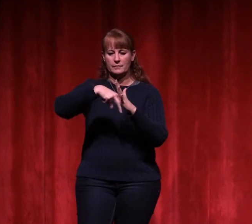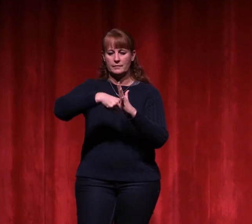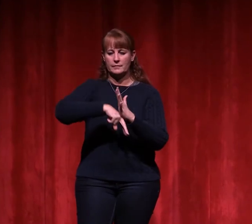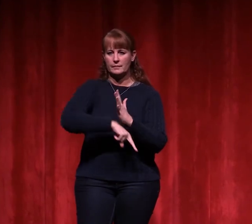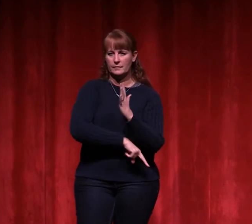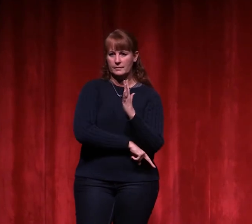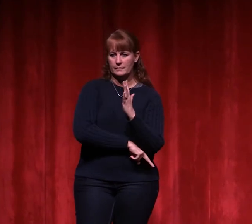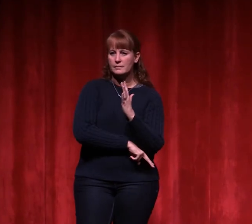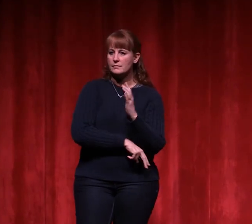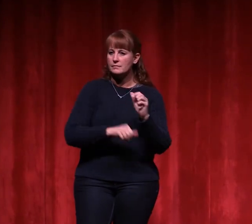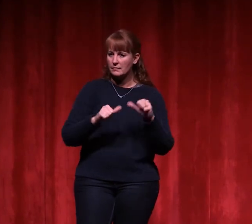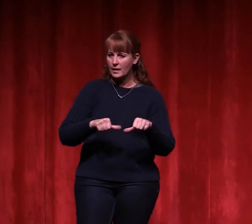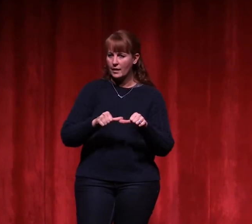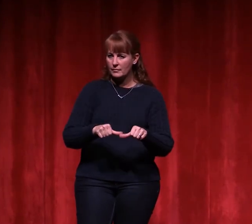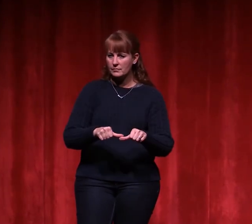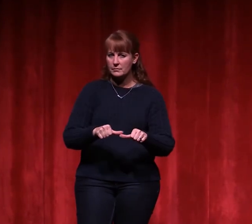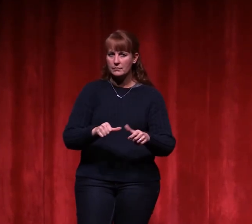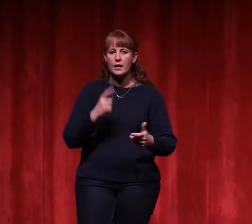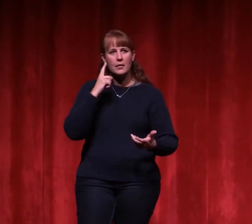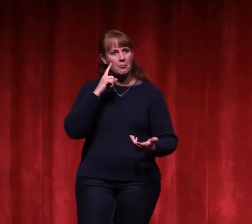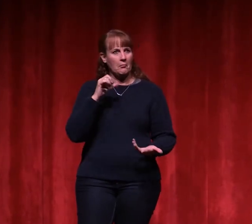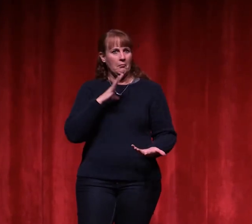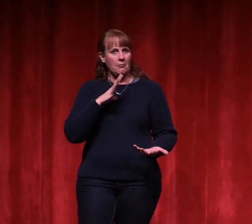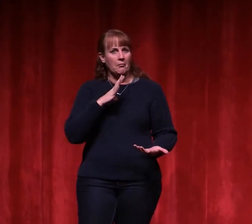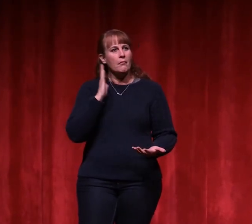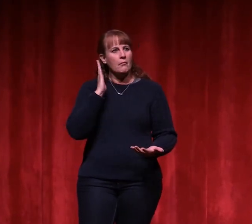good limbs down below. And I thought, yeah,